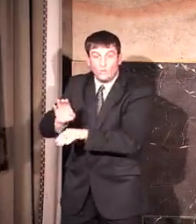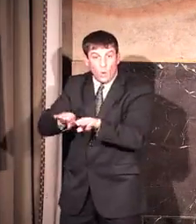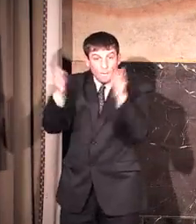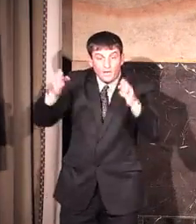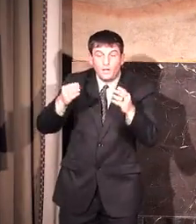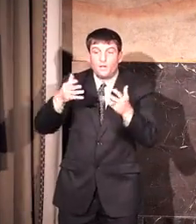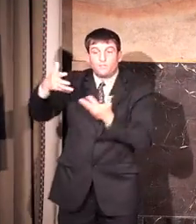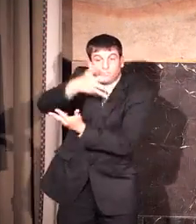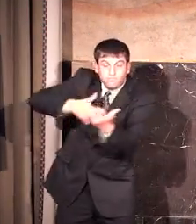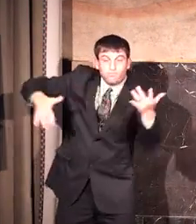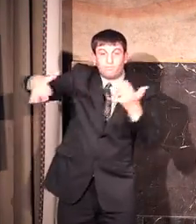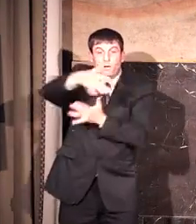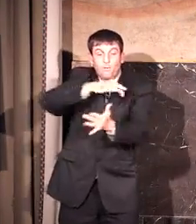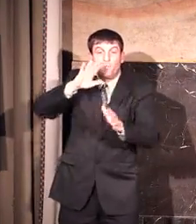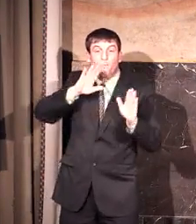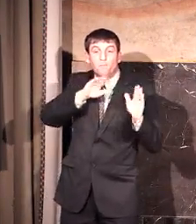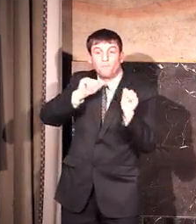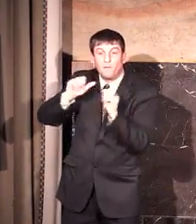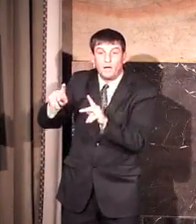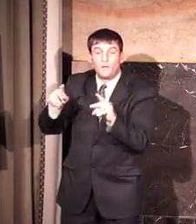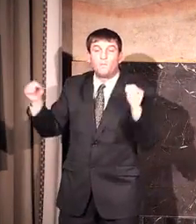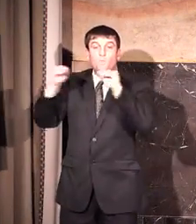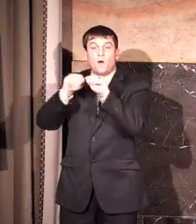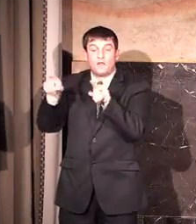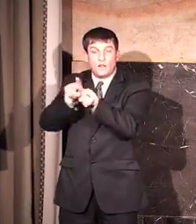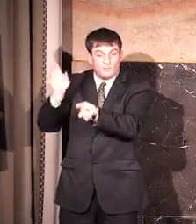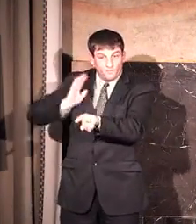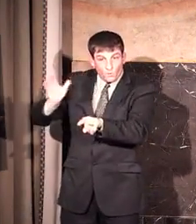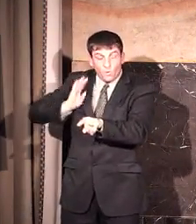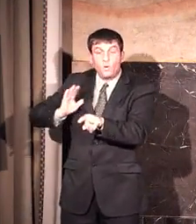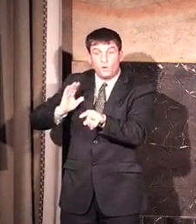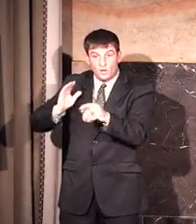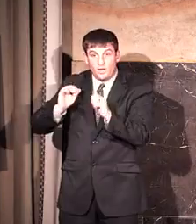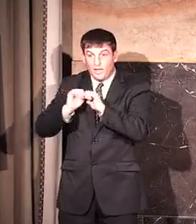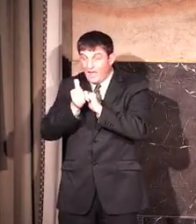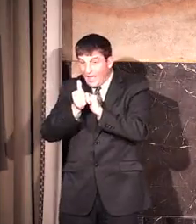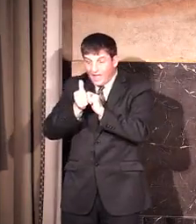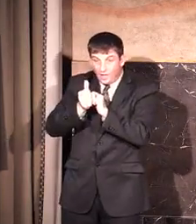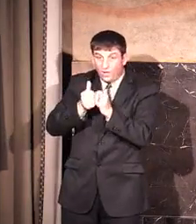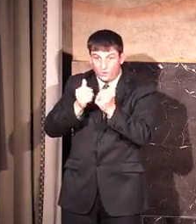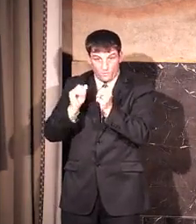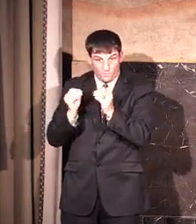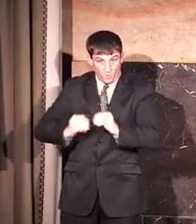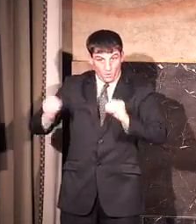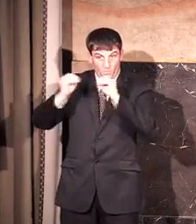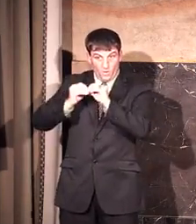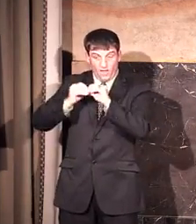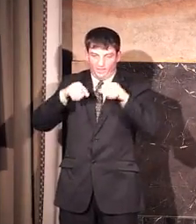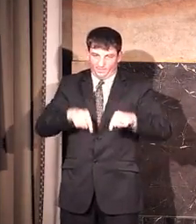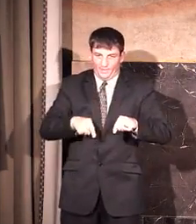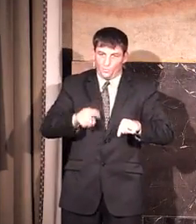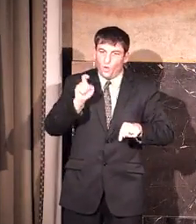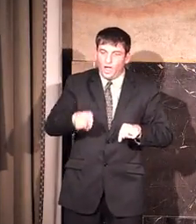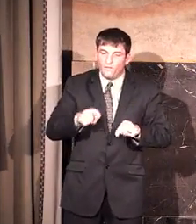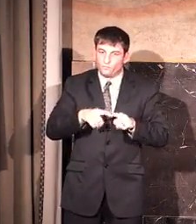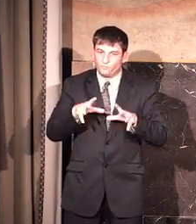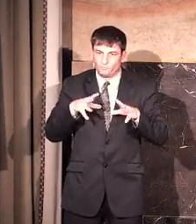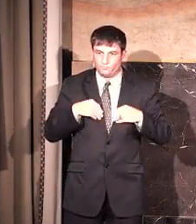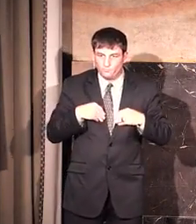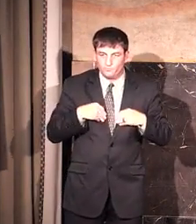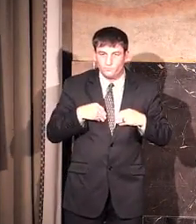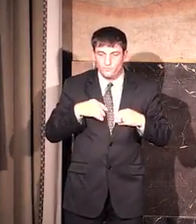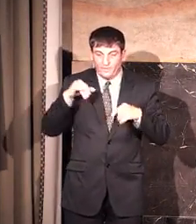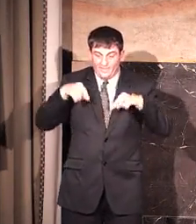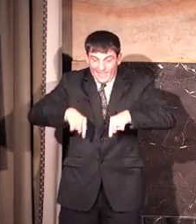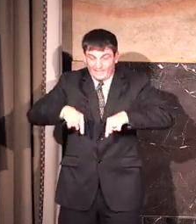people out as employees and as customers and so forth, then this is just something we're going to have to do. This really